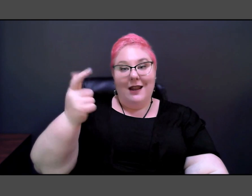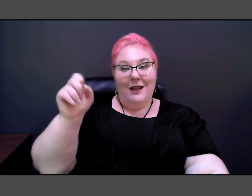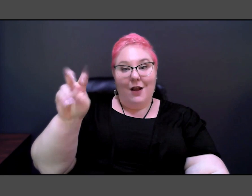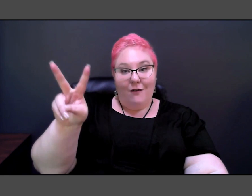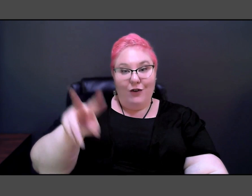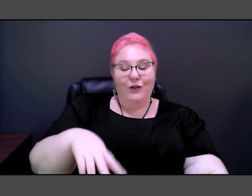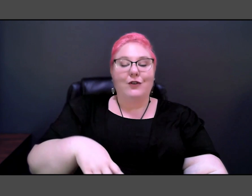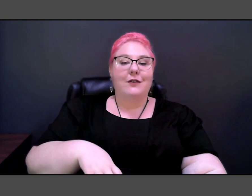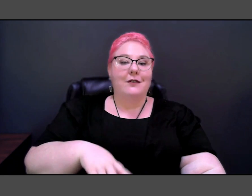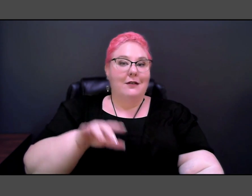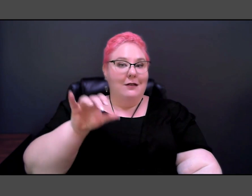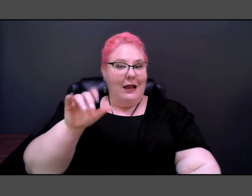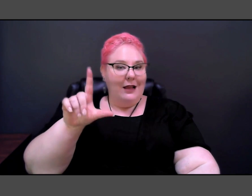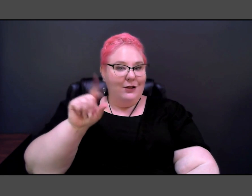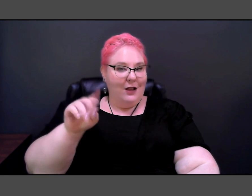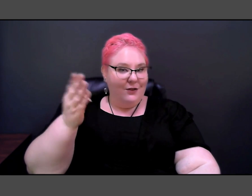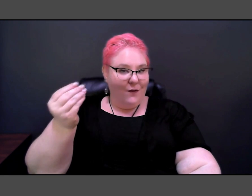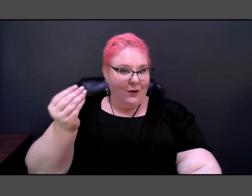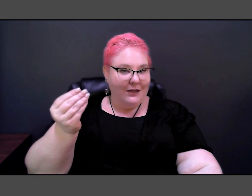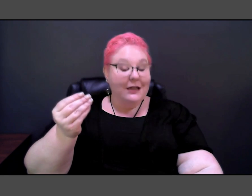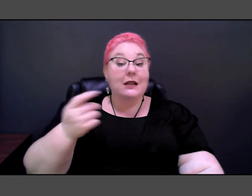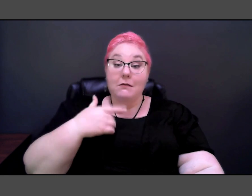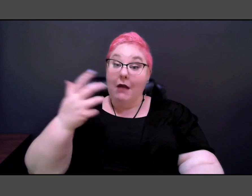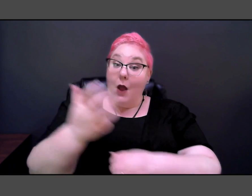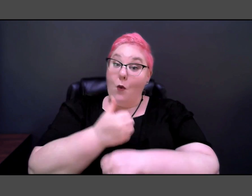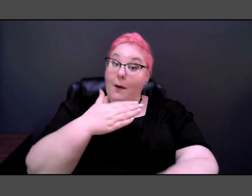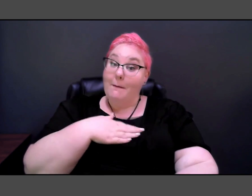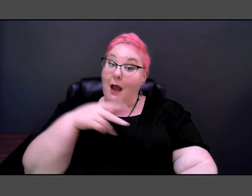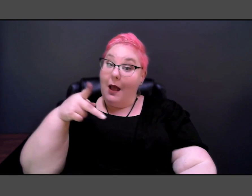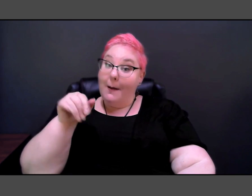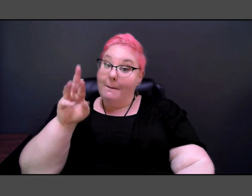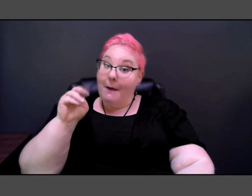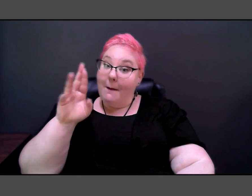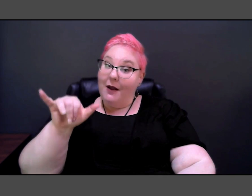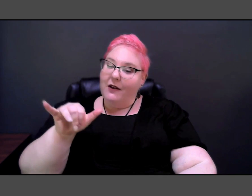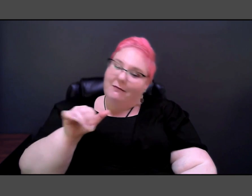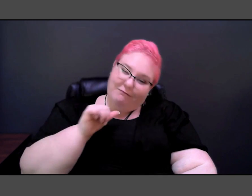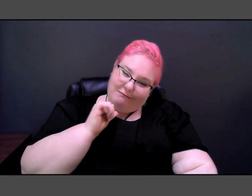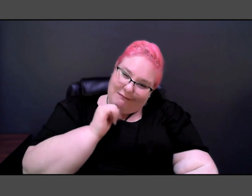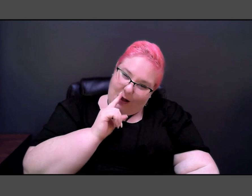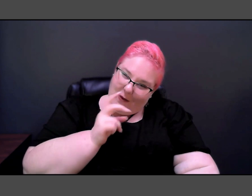Won my primary. It wasn't a difficult one, I'll admit that.